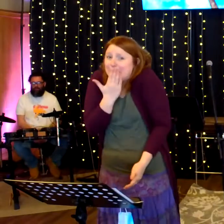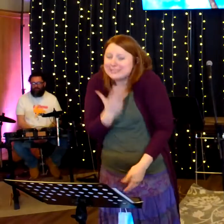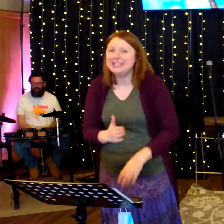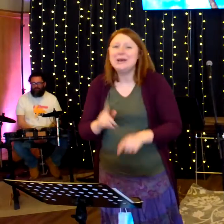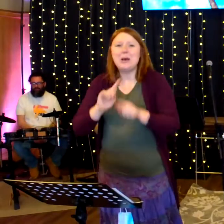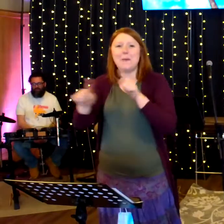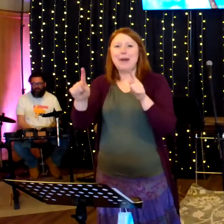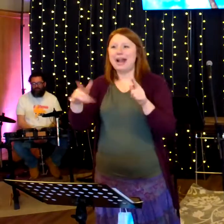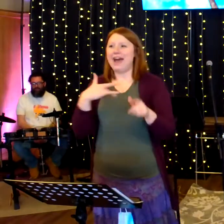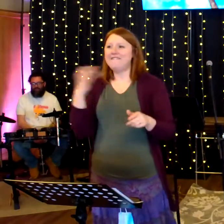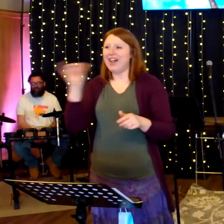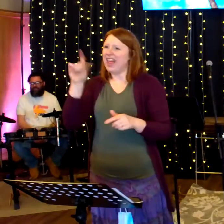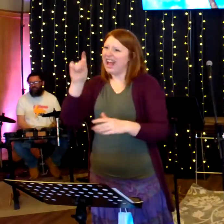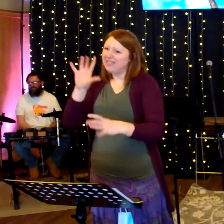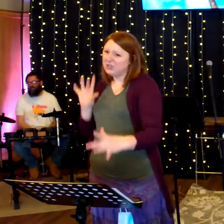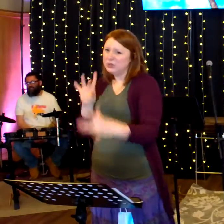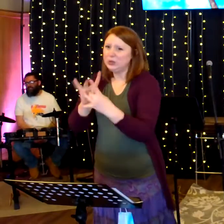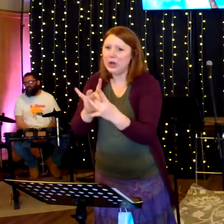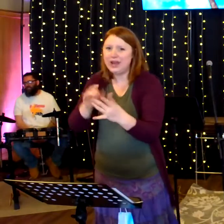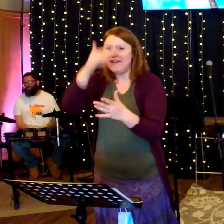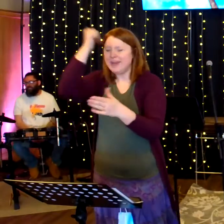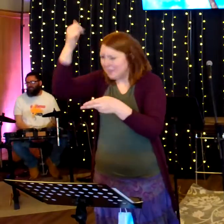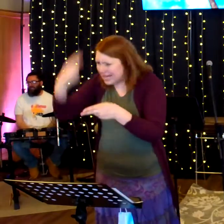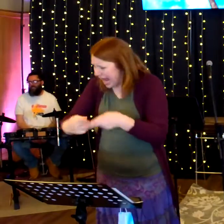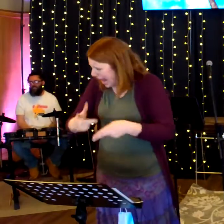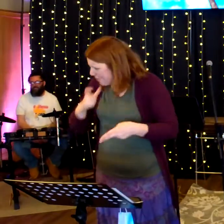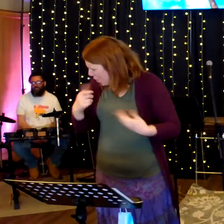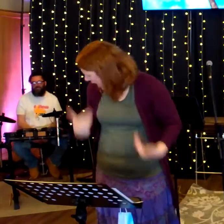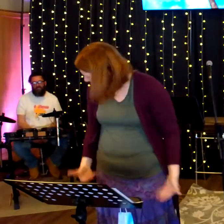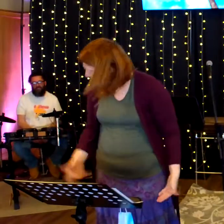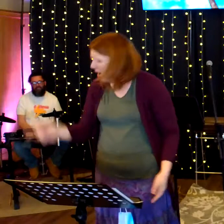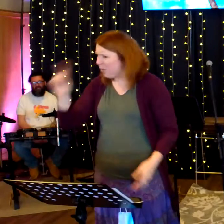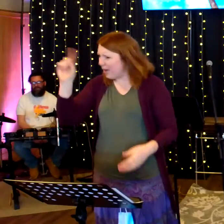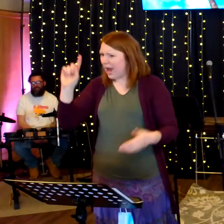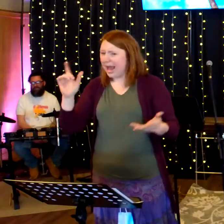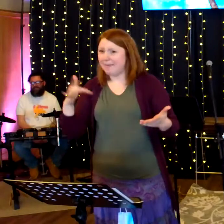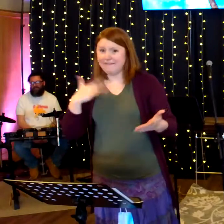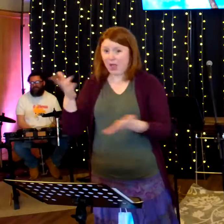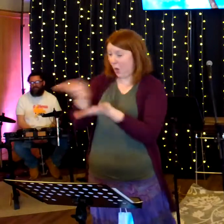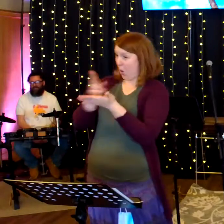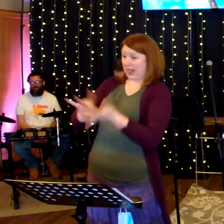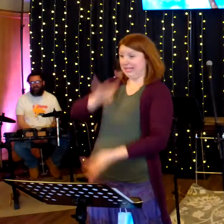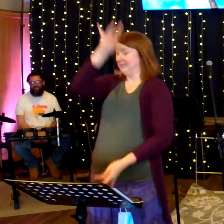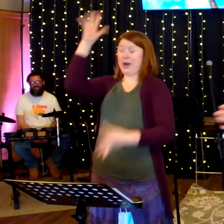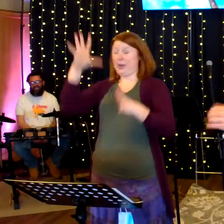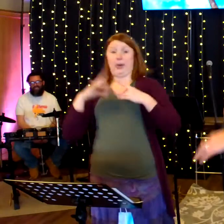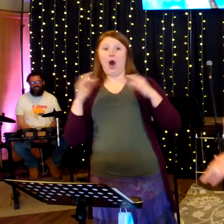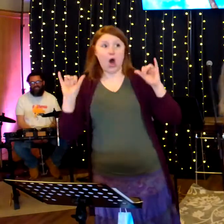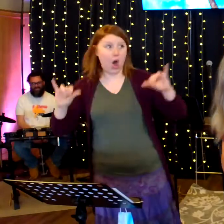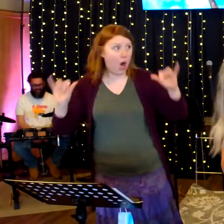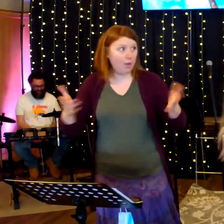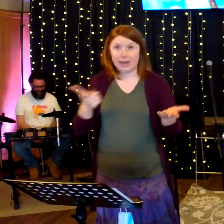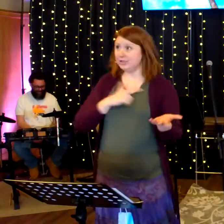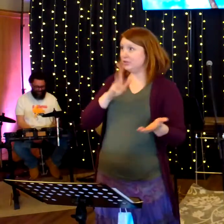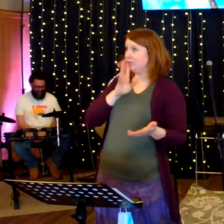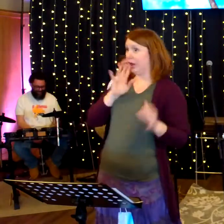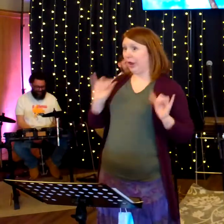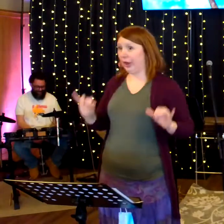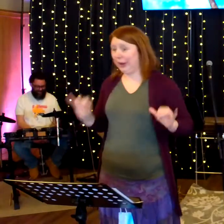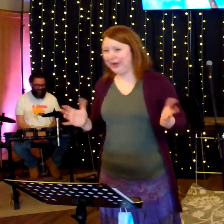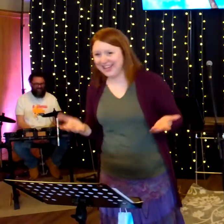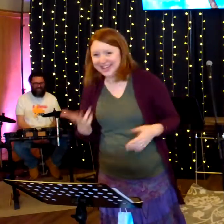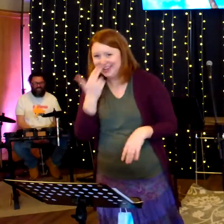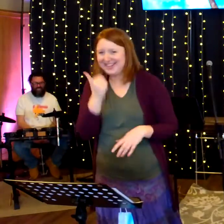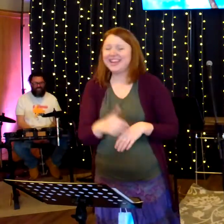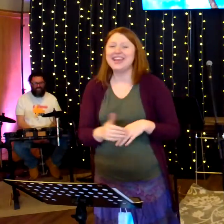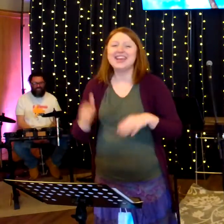those worship experiences where you kind of forget your name and who you are and where you are and all that, and you're just like, oh yeah, yeah, we gotta do something now, okay. So it